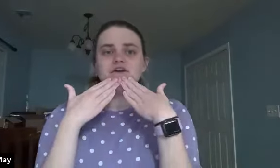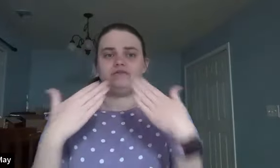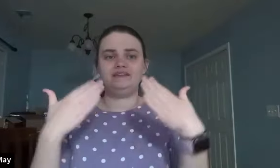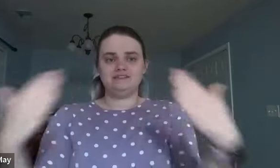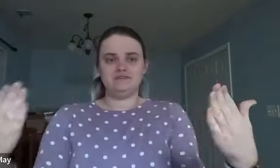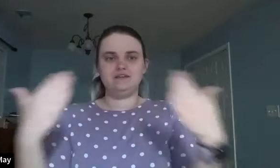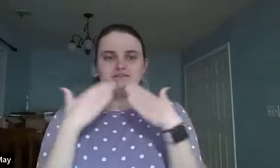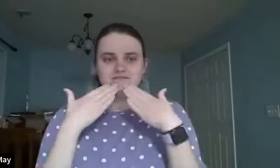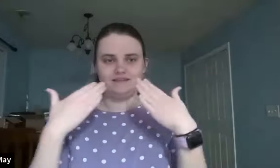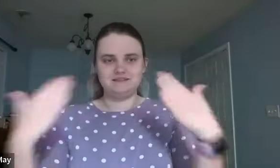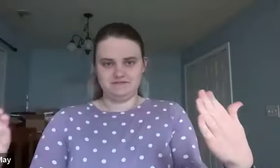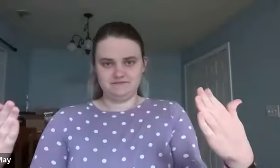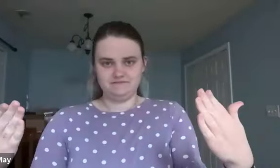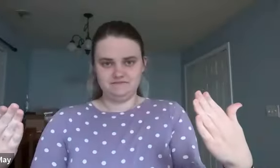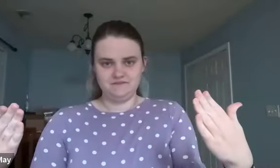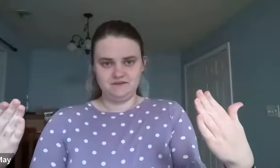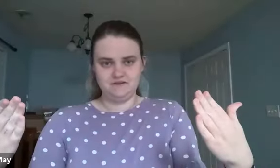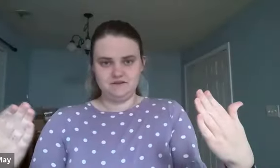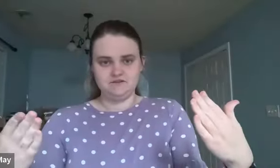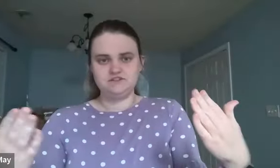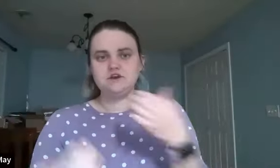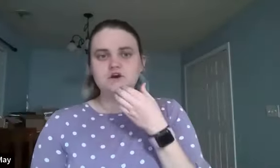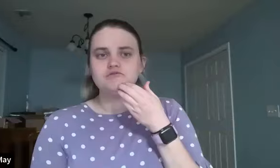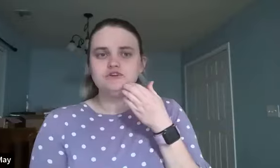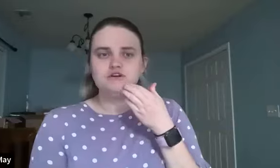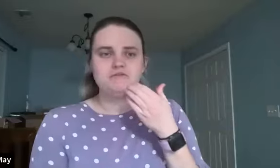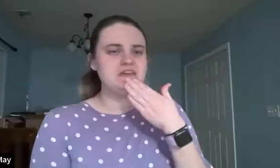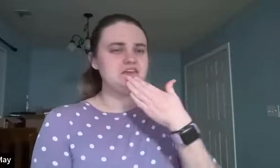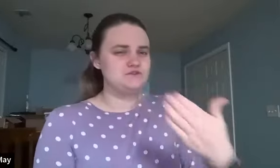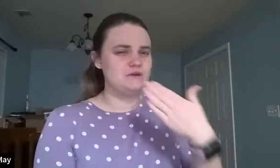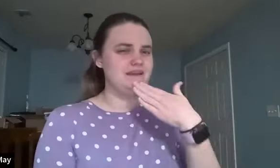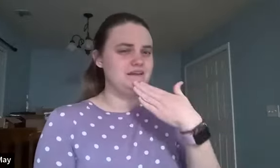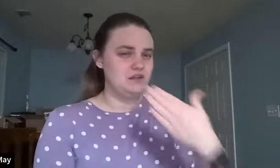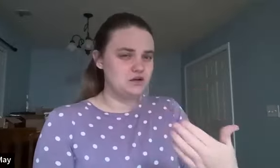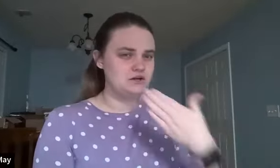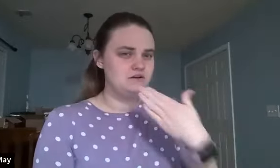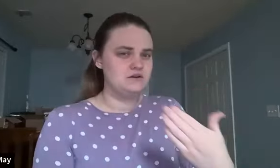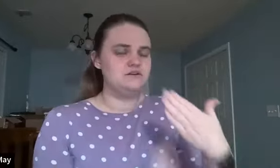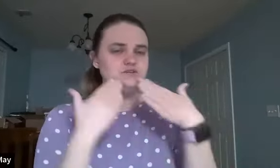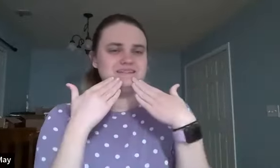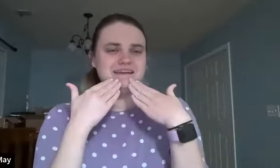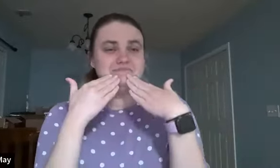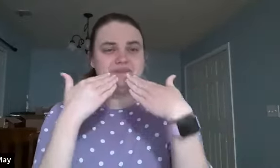go Thanksgiving, Thanksgiving. So, you know, thank you is right here. So it's saying many